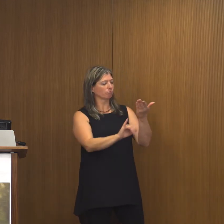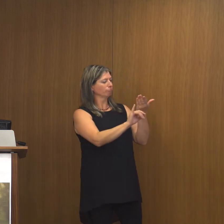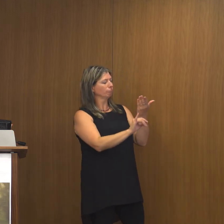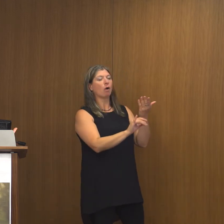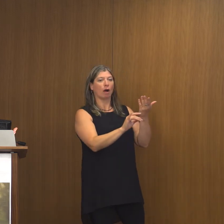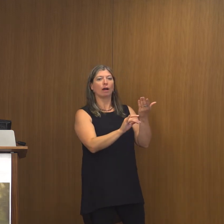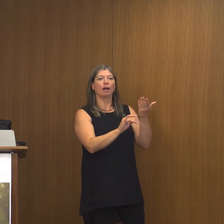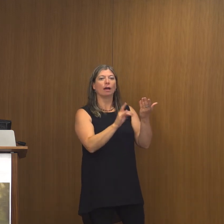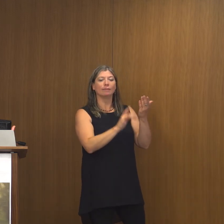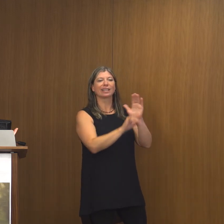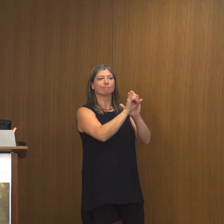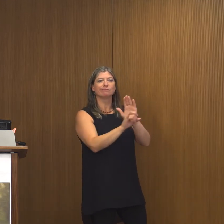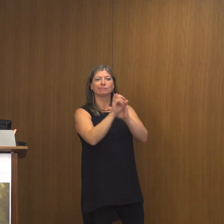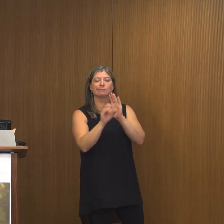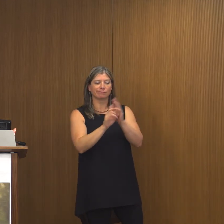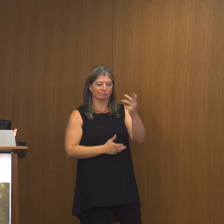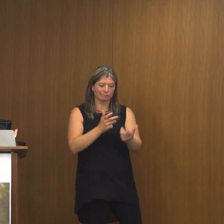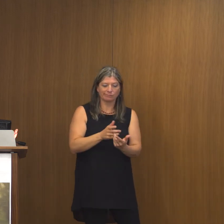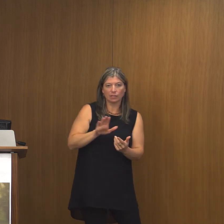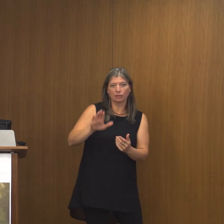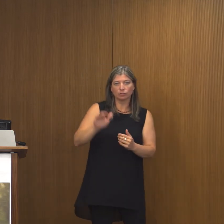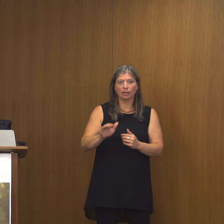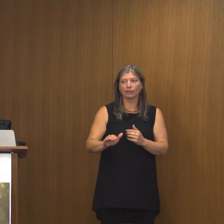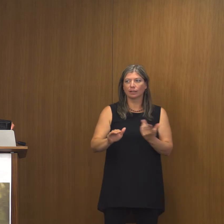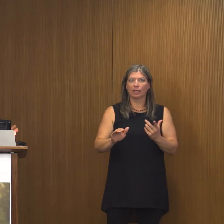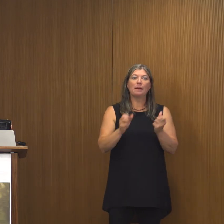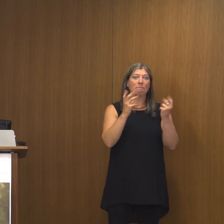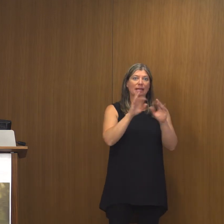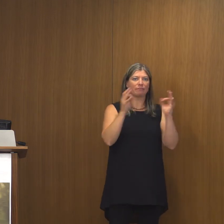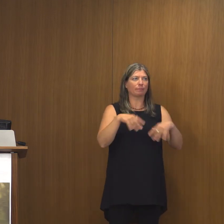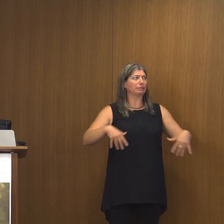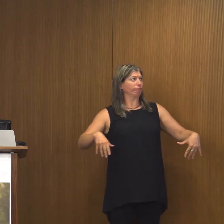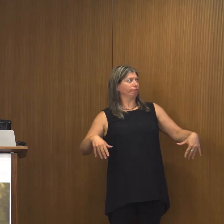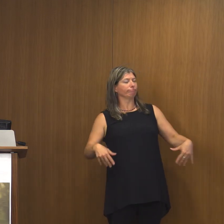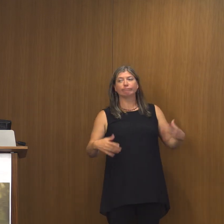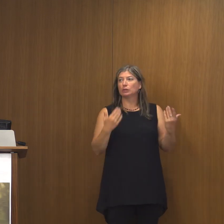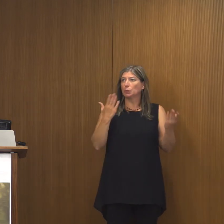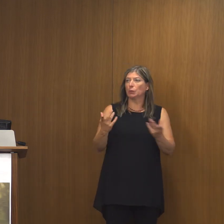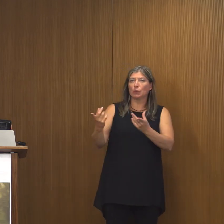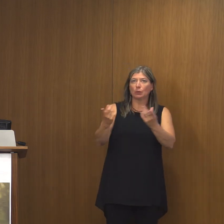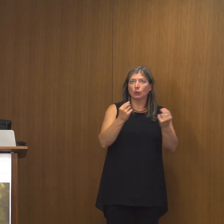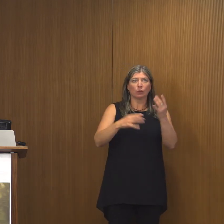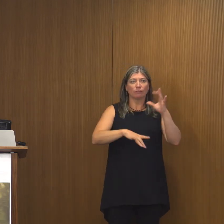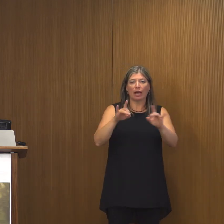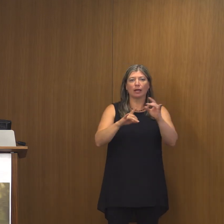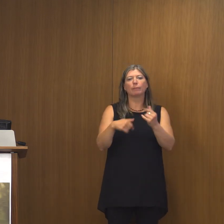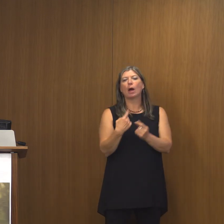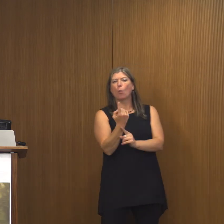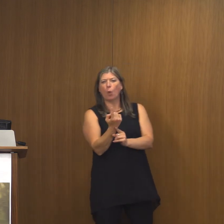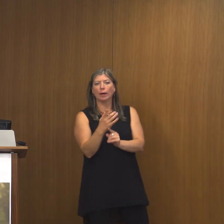child. That is true for a lot of information that families have to find. The Joy app is addressing one of these issues, but there are others for